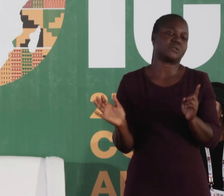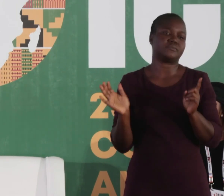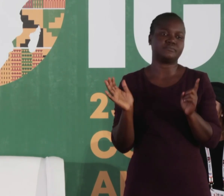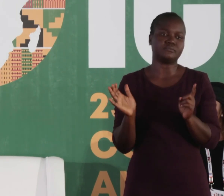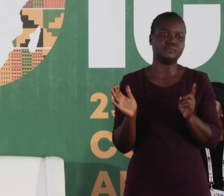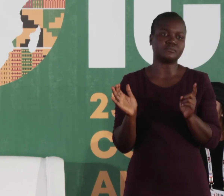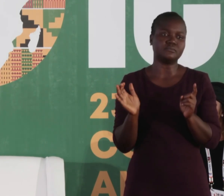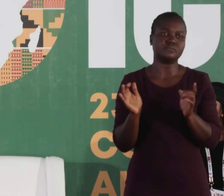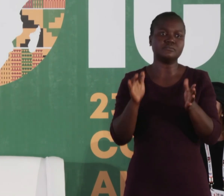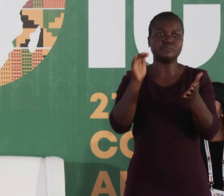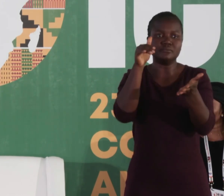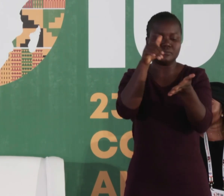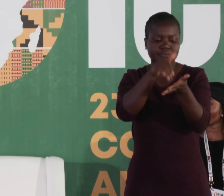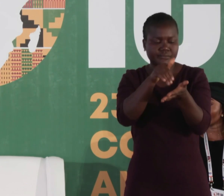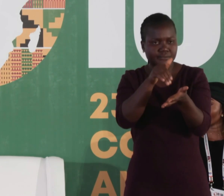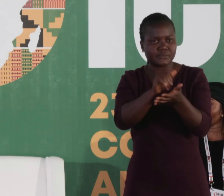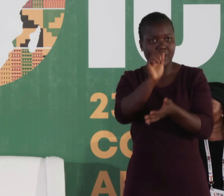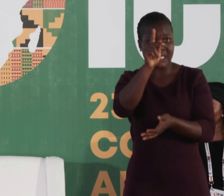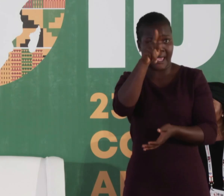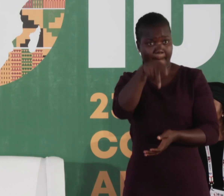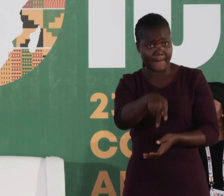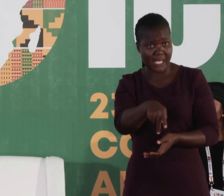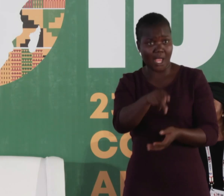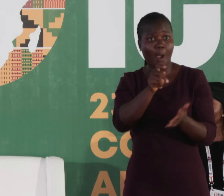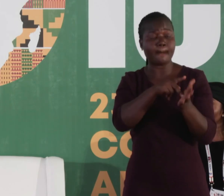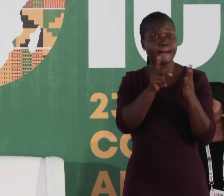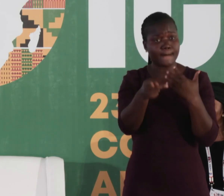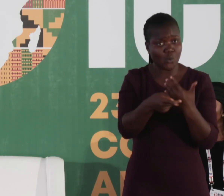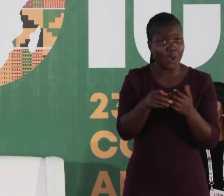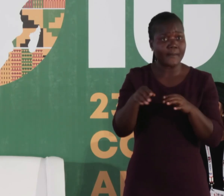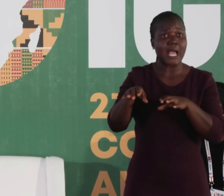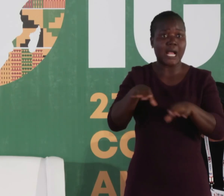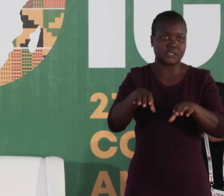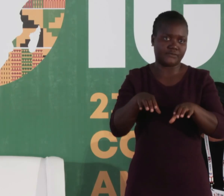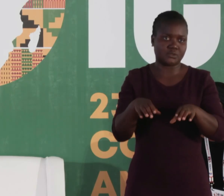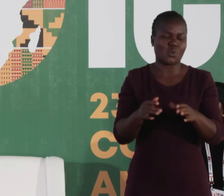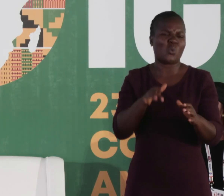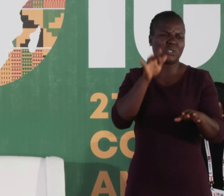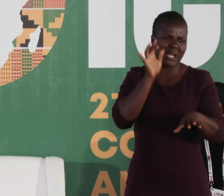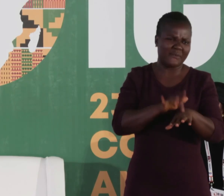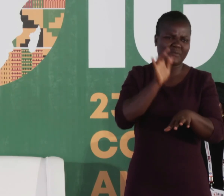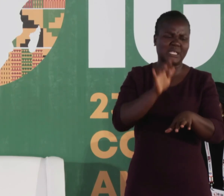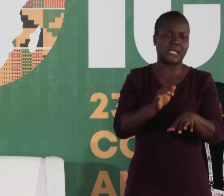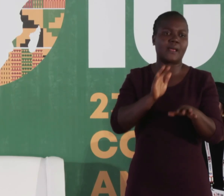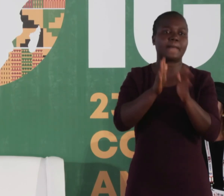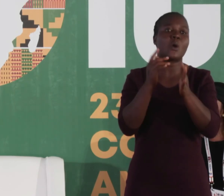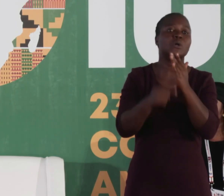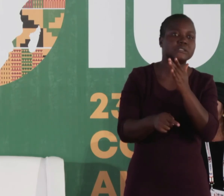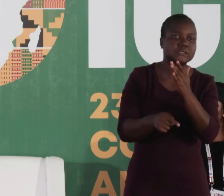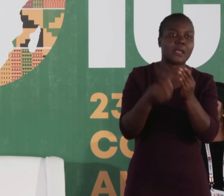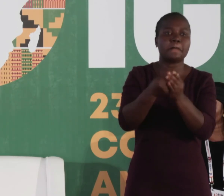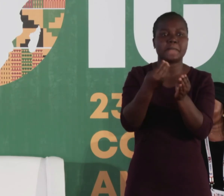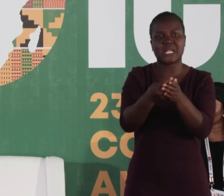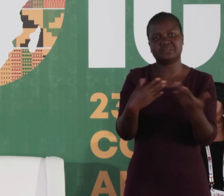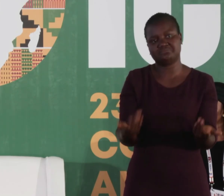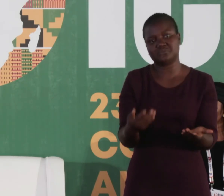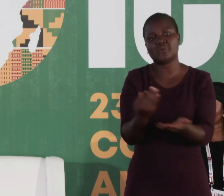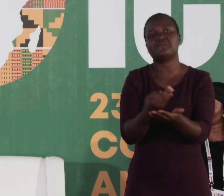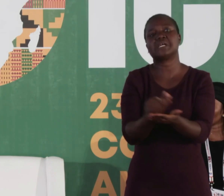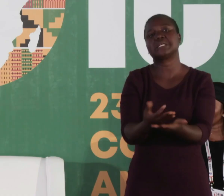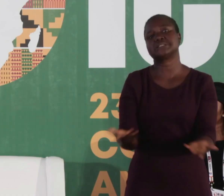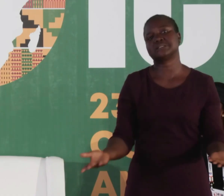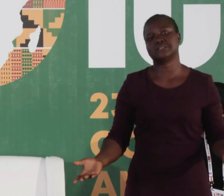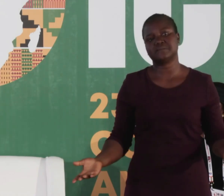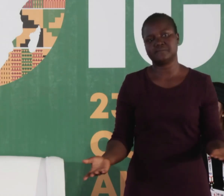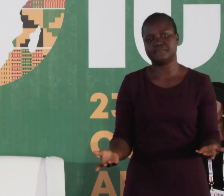However, the KP program activities were affected by funding cuts. Next slide,